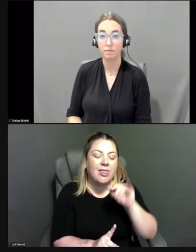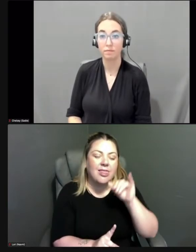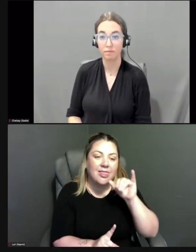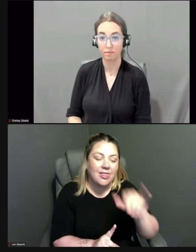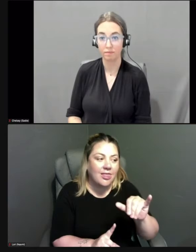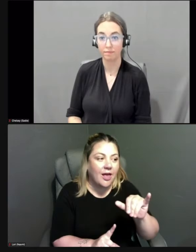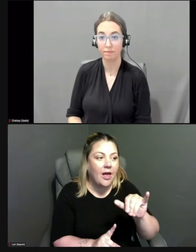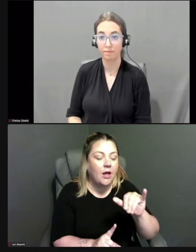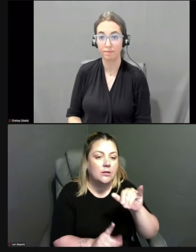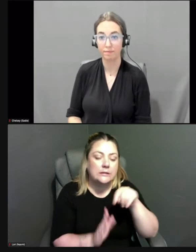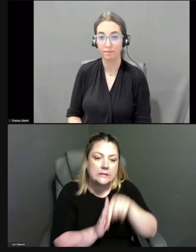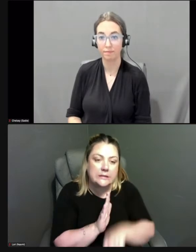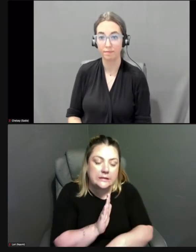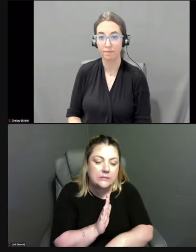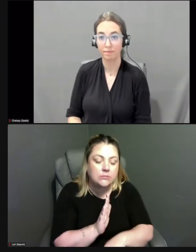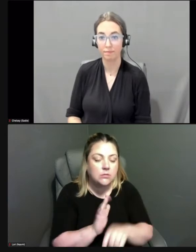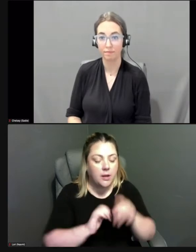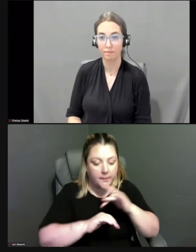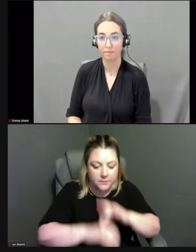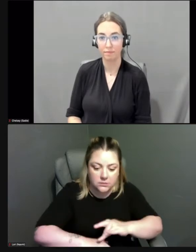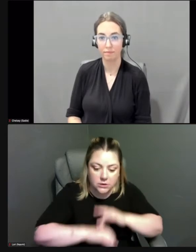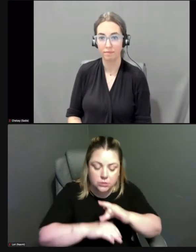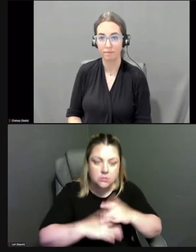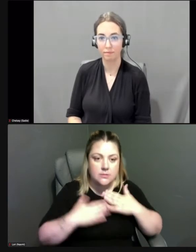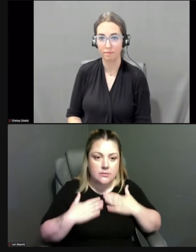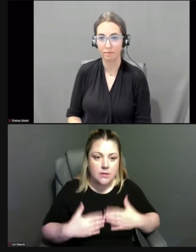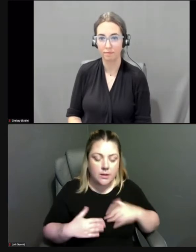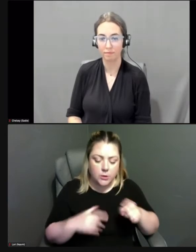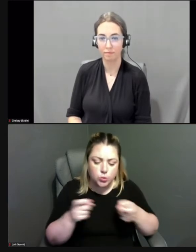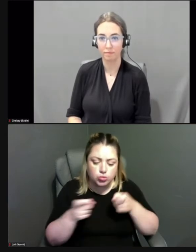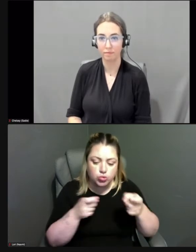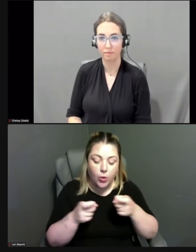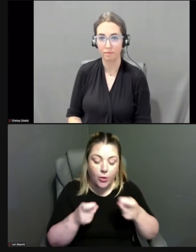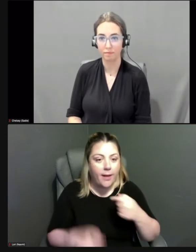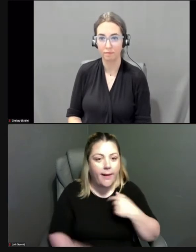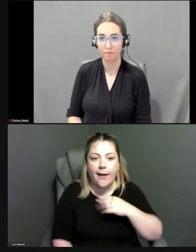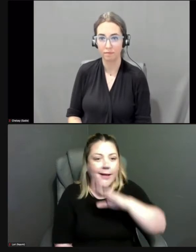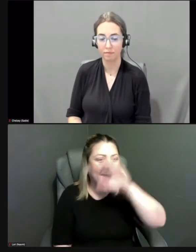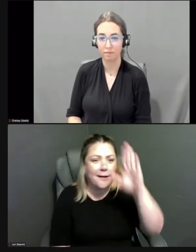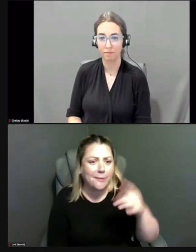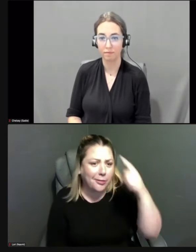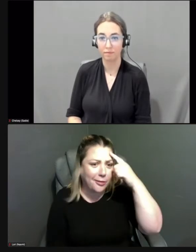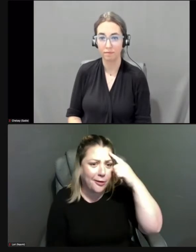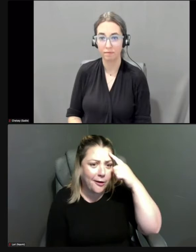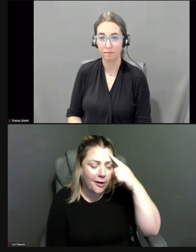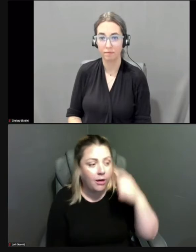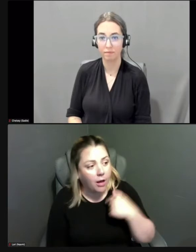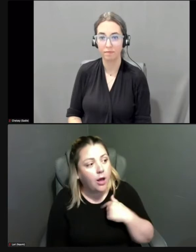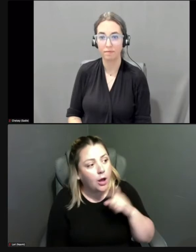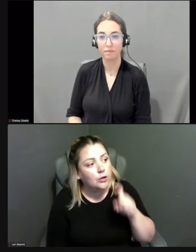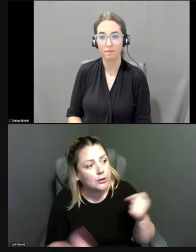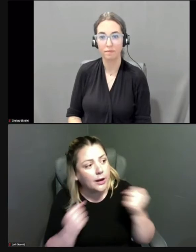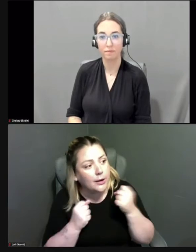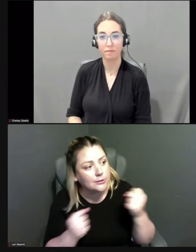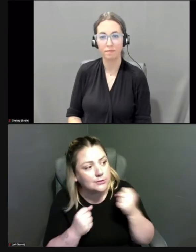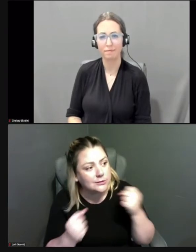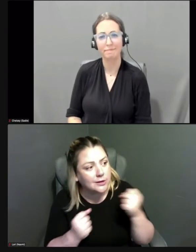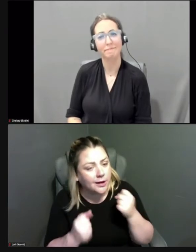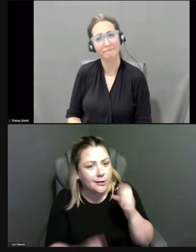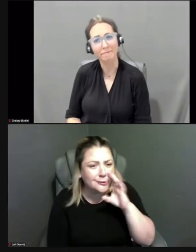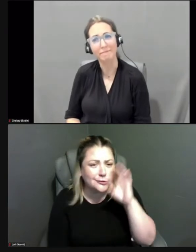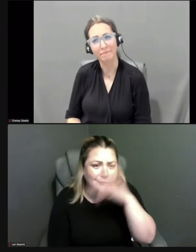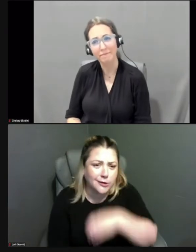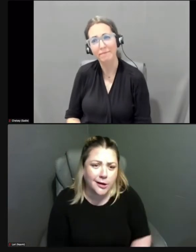obsessed with controlling my body size, exercising is not something that I ever considered doing. Oh, that